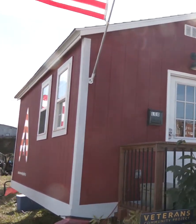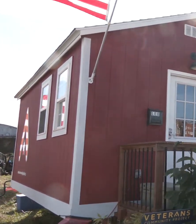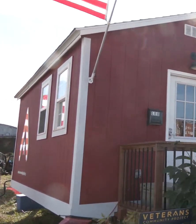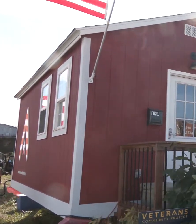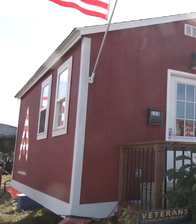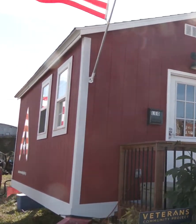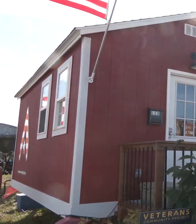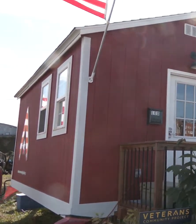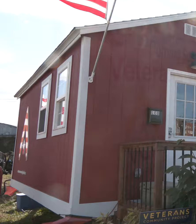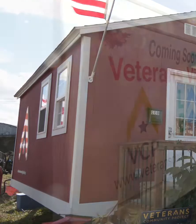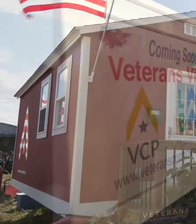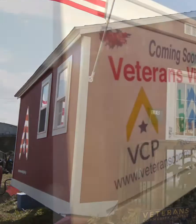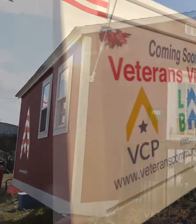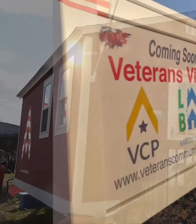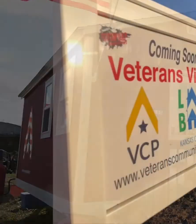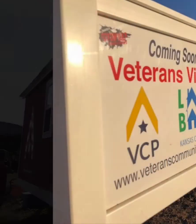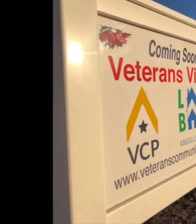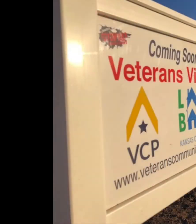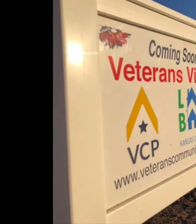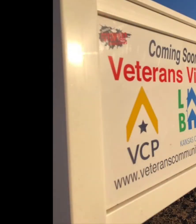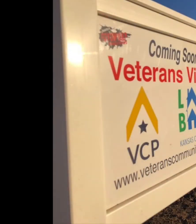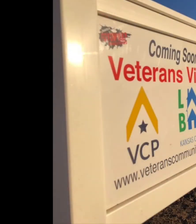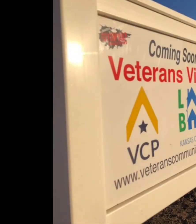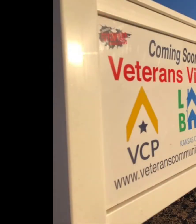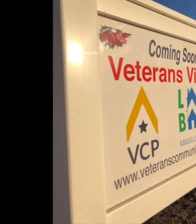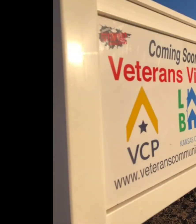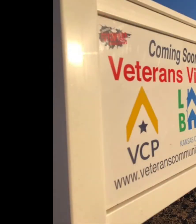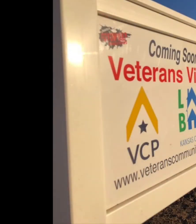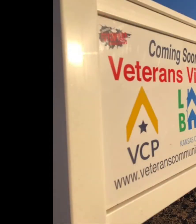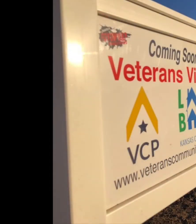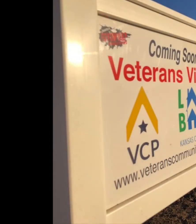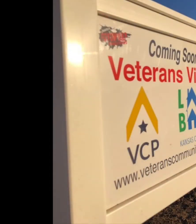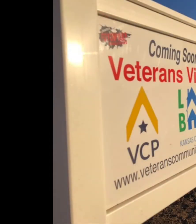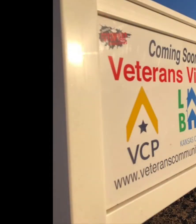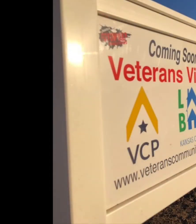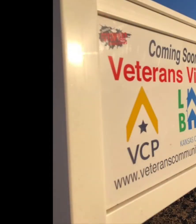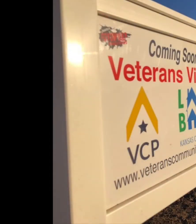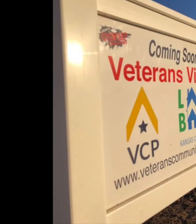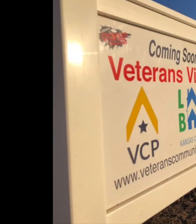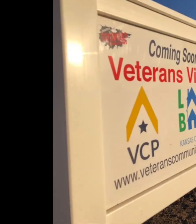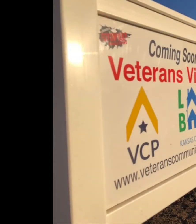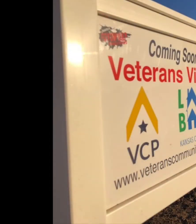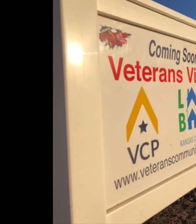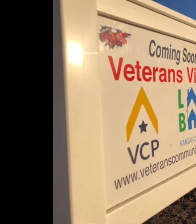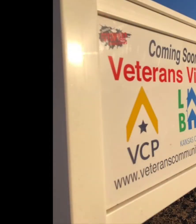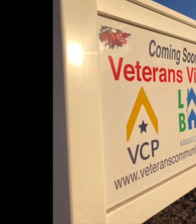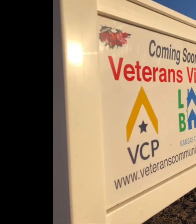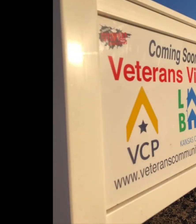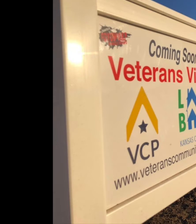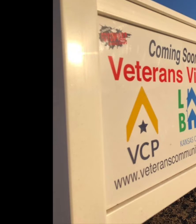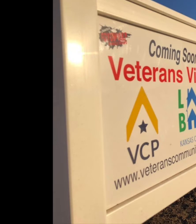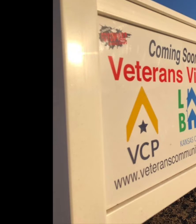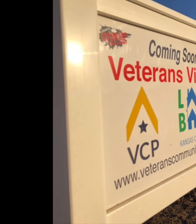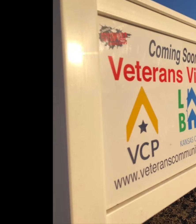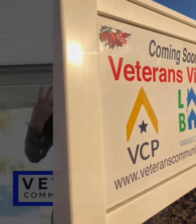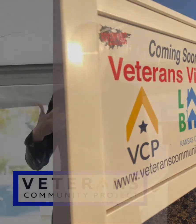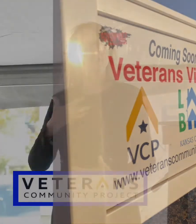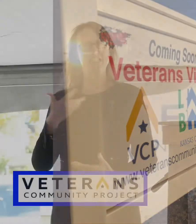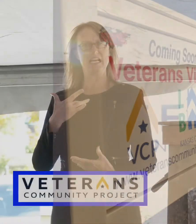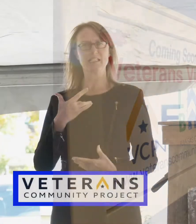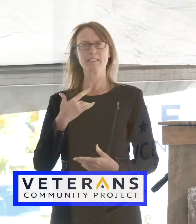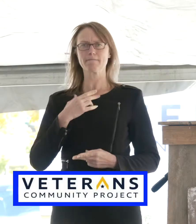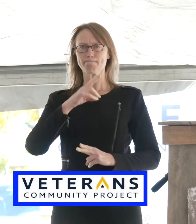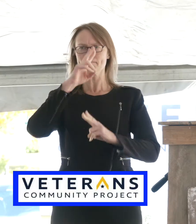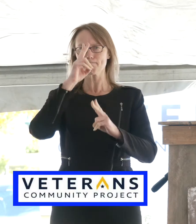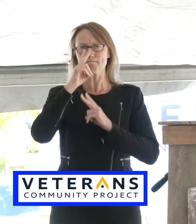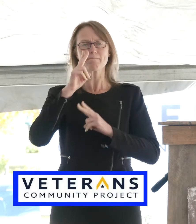the men and women who have fought for this country the sense of dignity and the sense of pride.